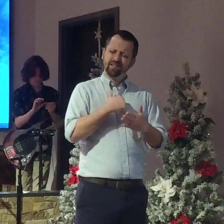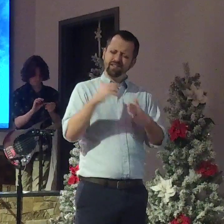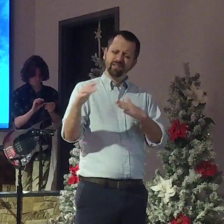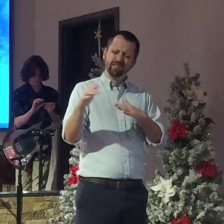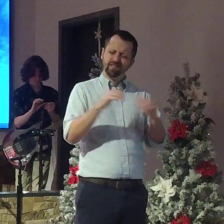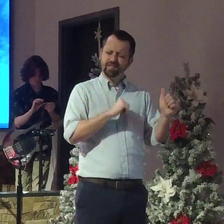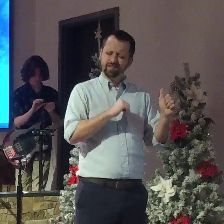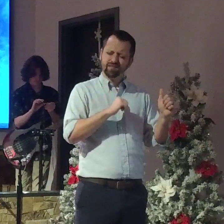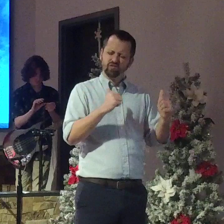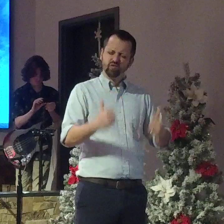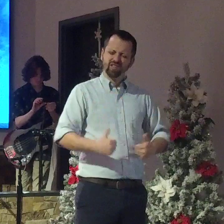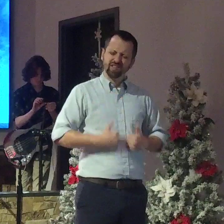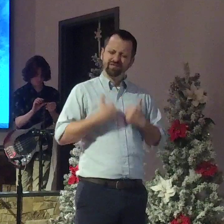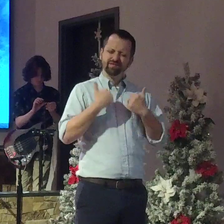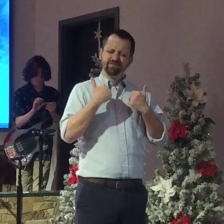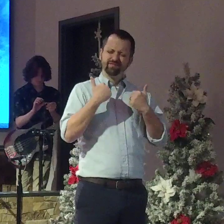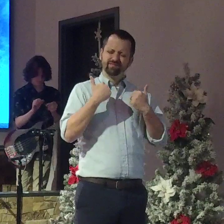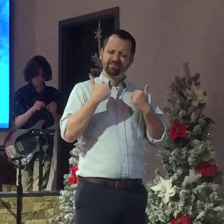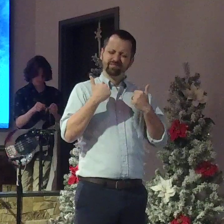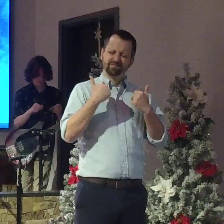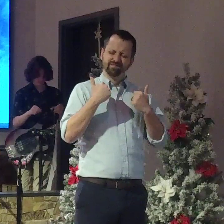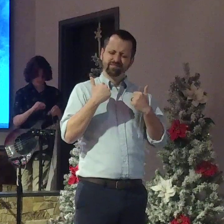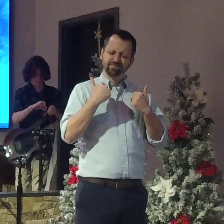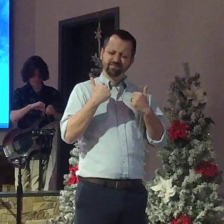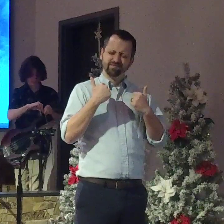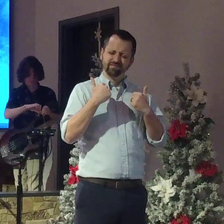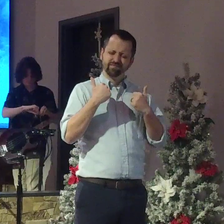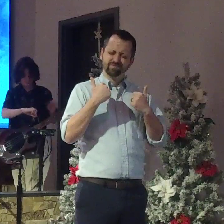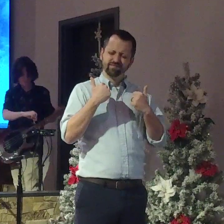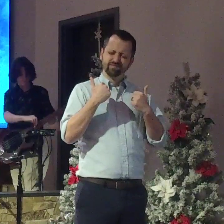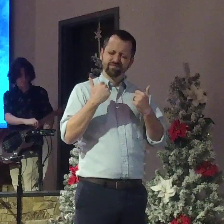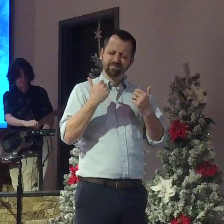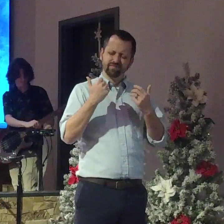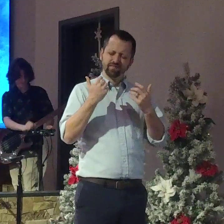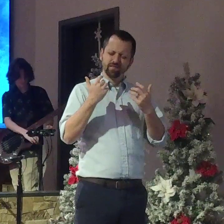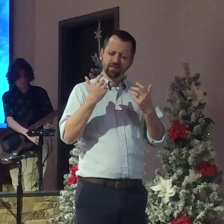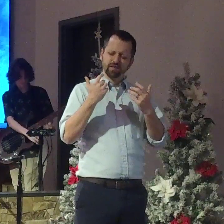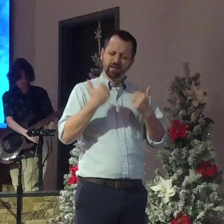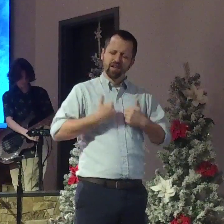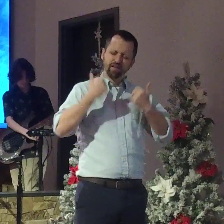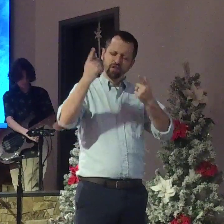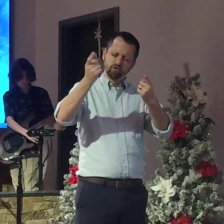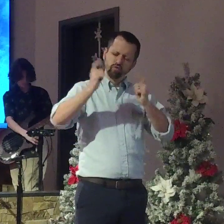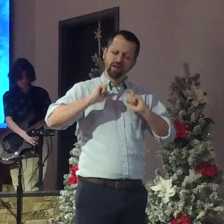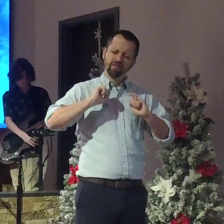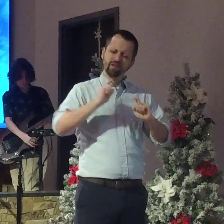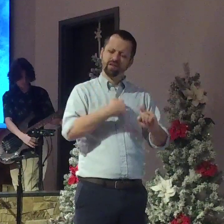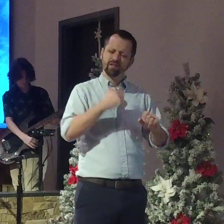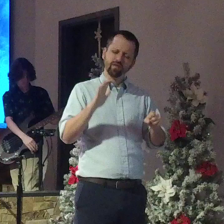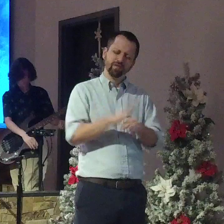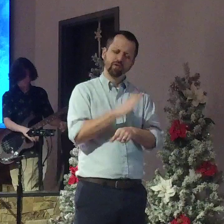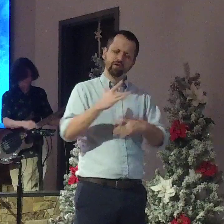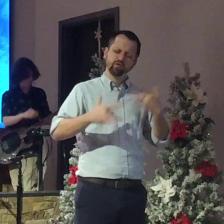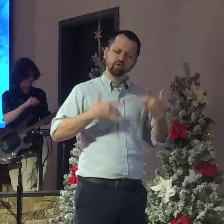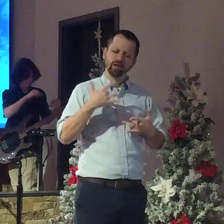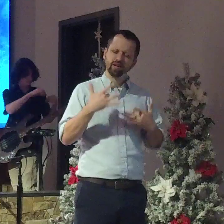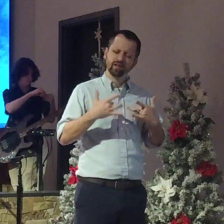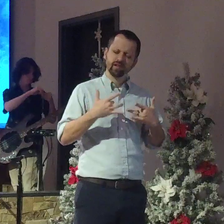message today from Luke chapter 2, the story of the birth of